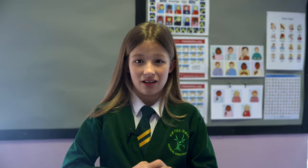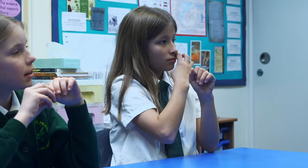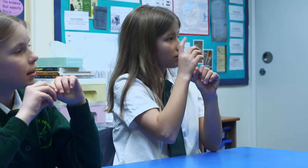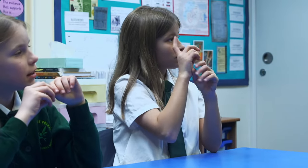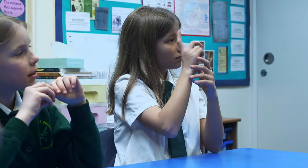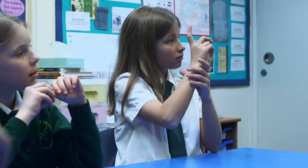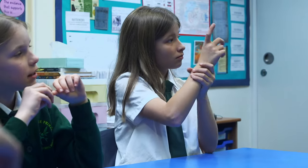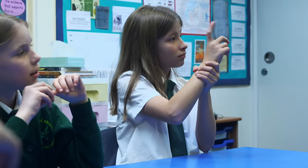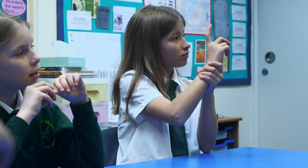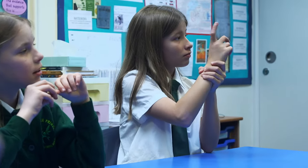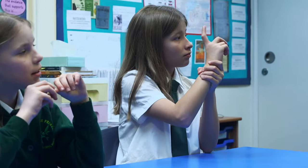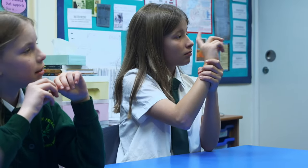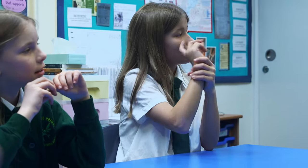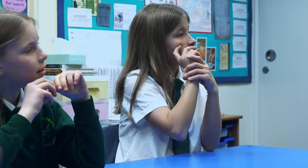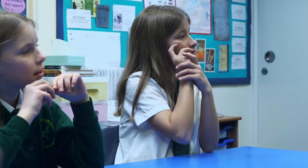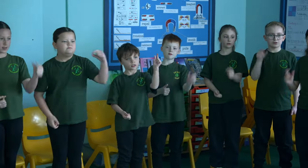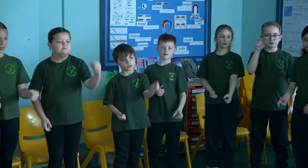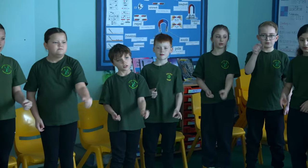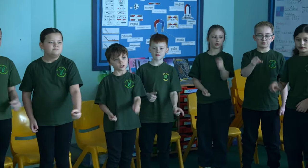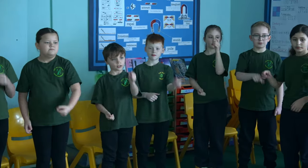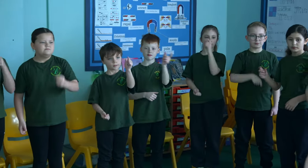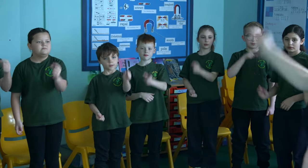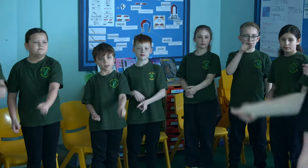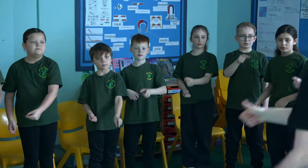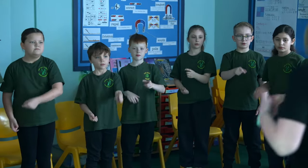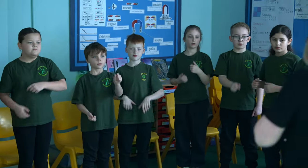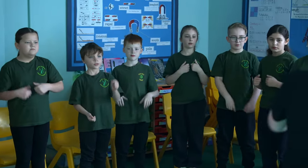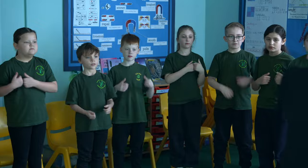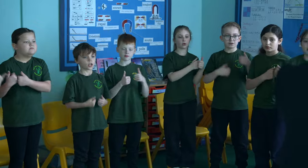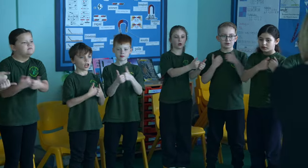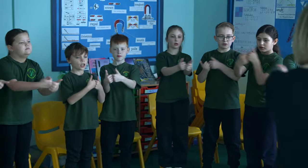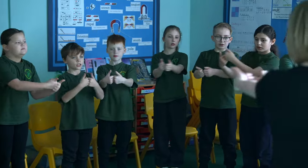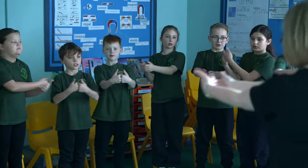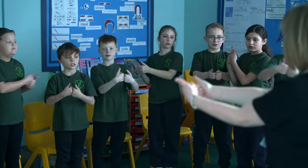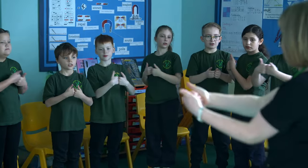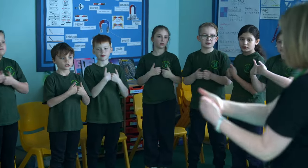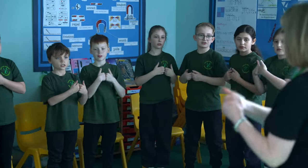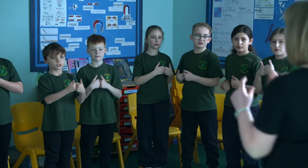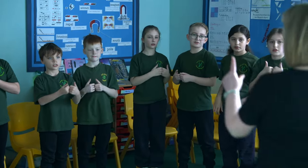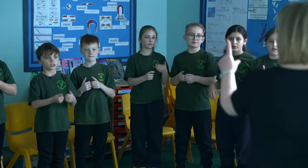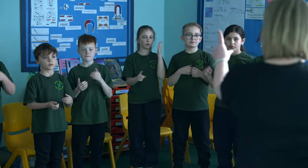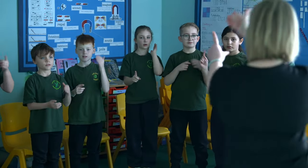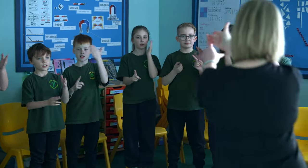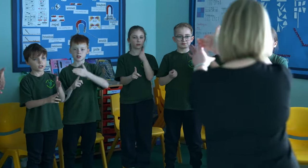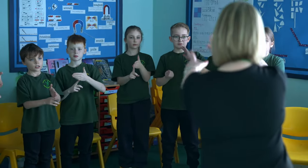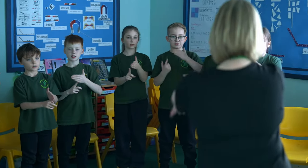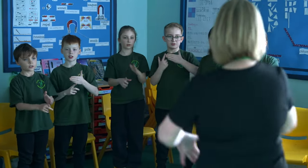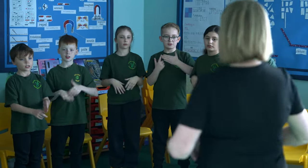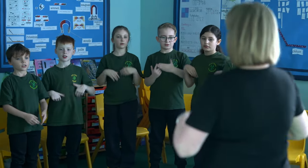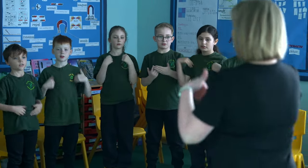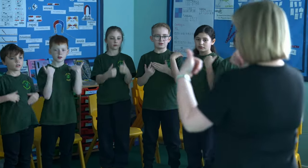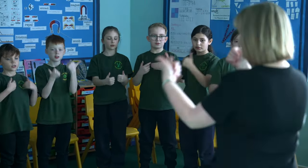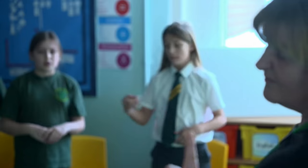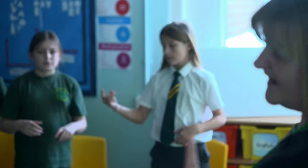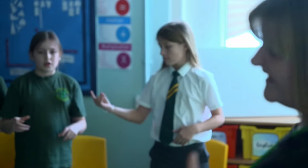and I fidget a lot so it's good for me. I love the BSL choir because it's a fun way